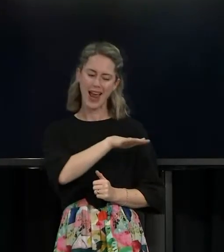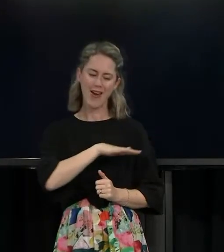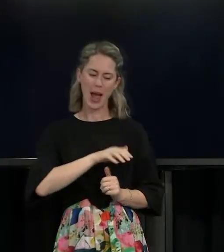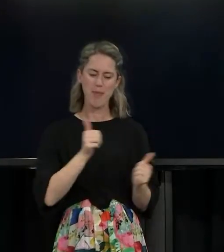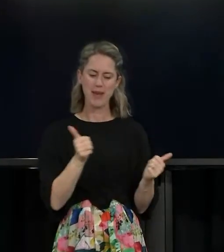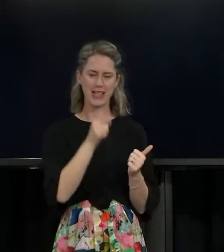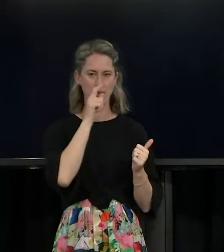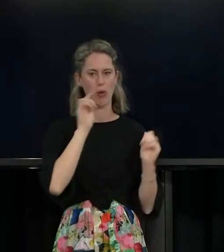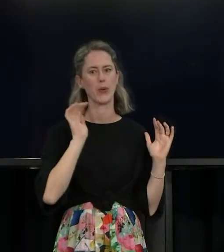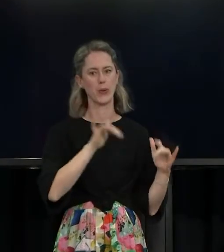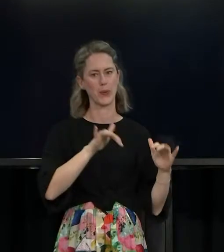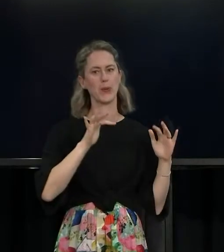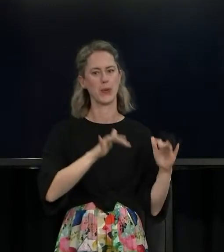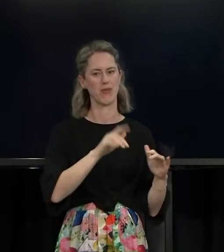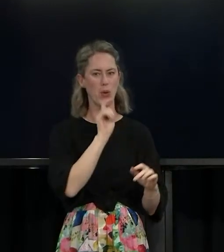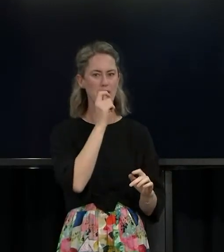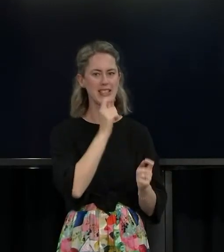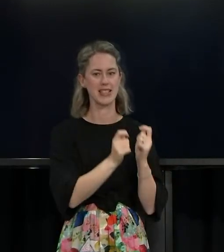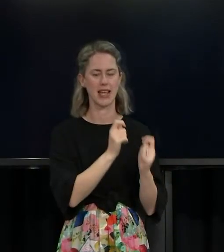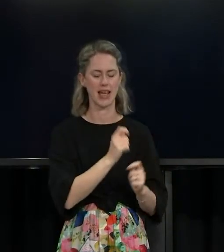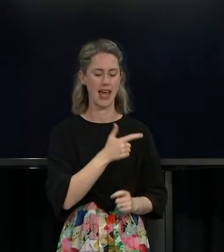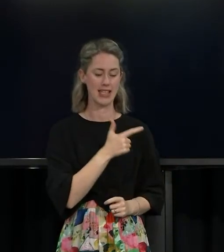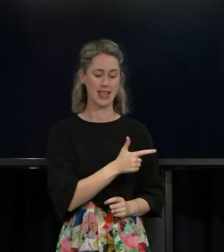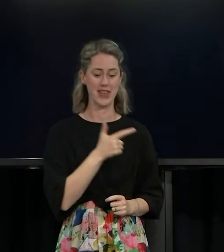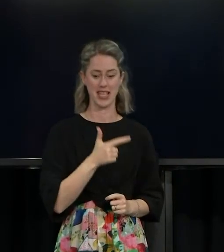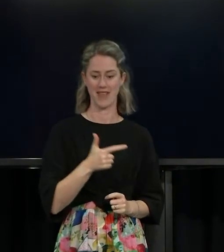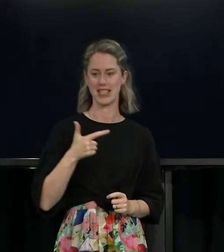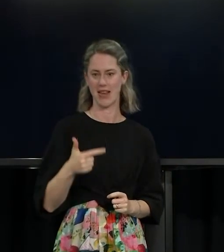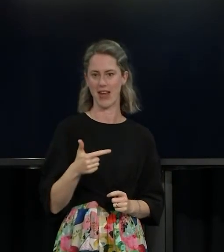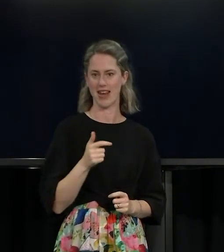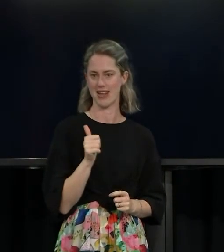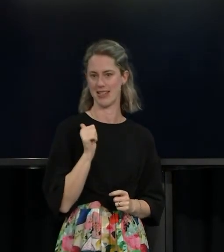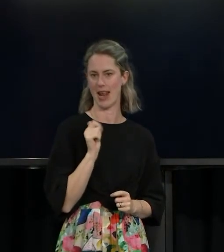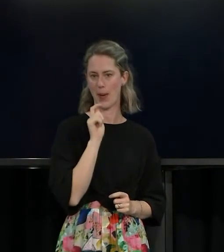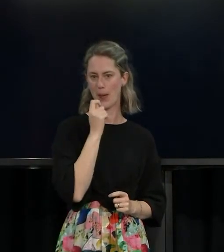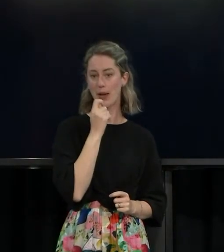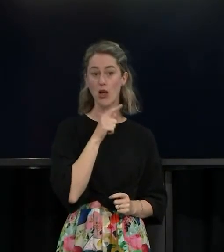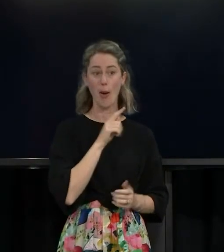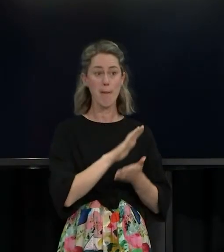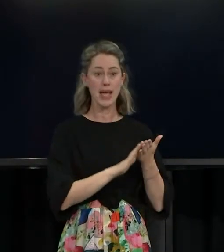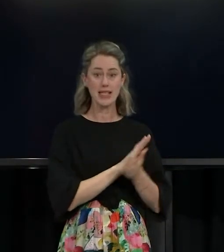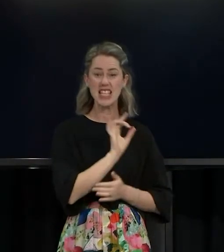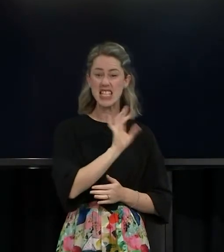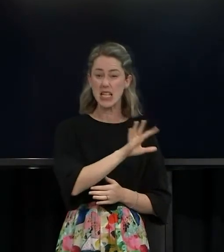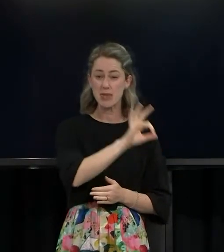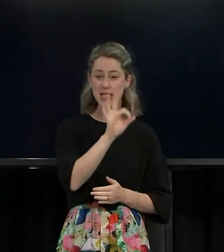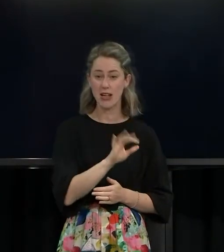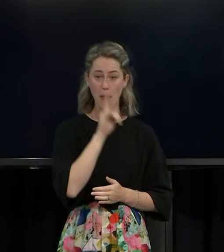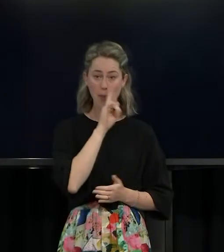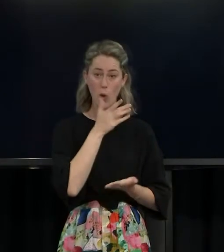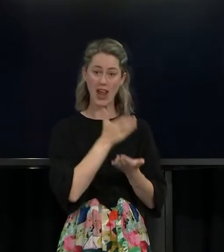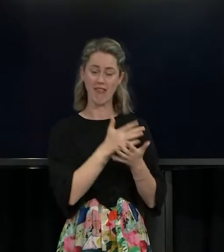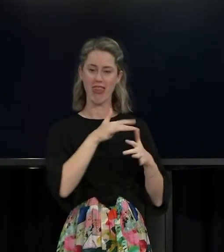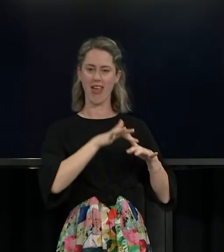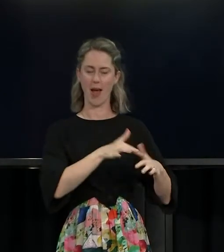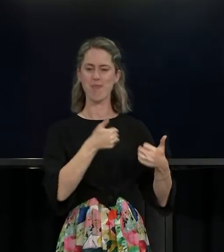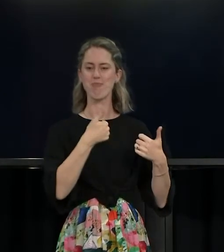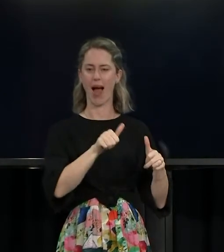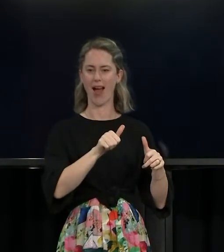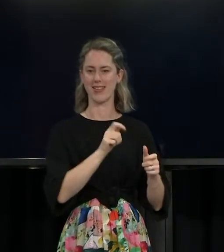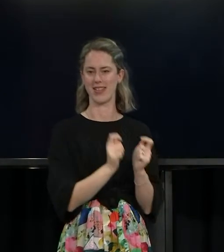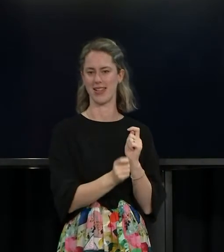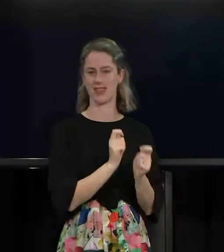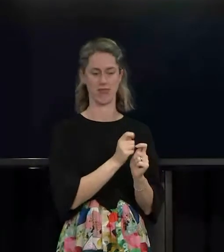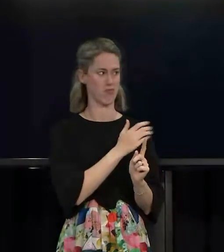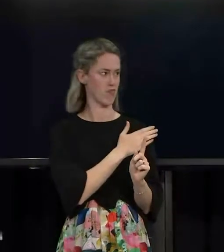2 days, another 777 swabs taken yesterday, so 10% of the population of Clover Park have been